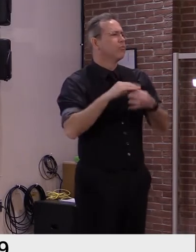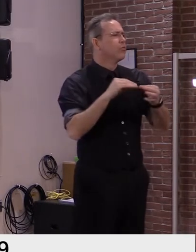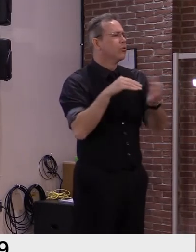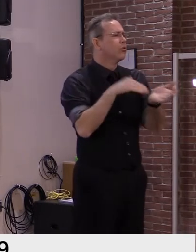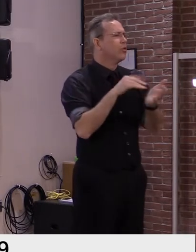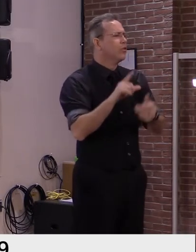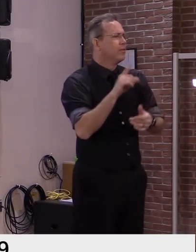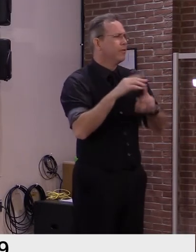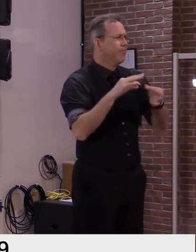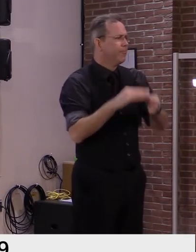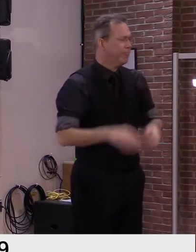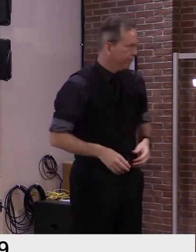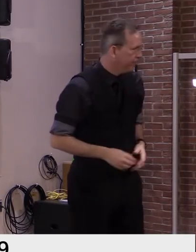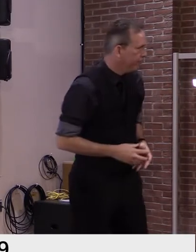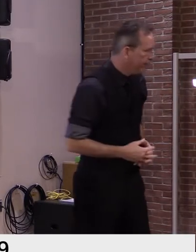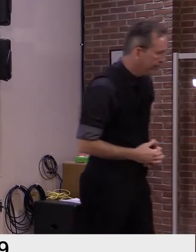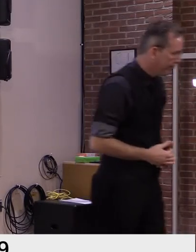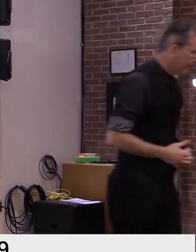update.